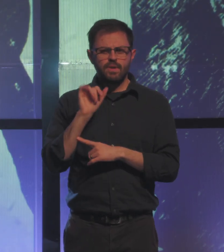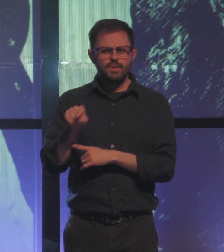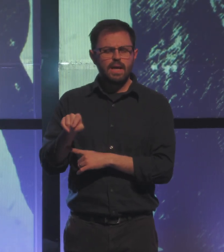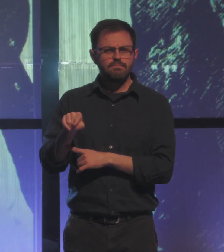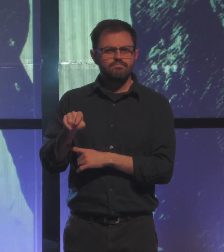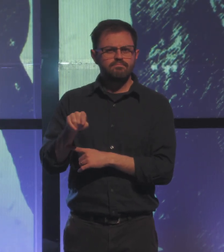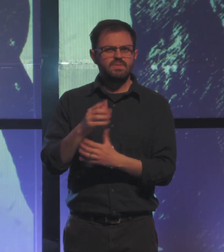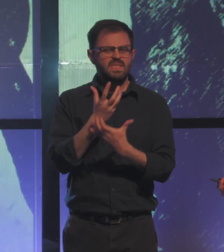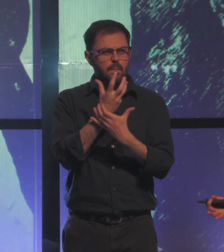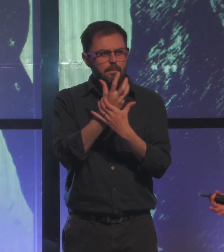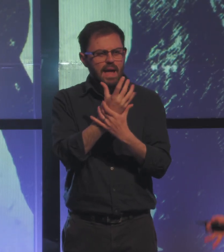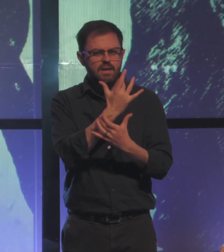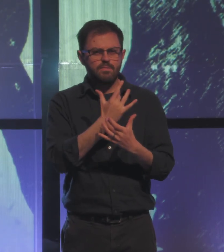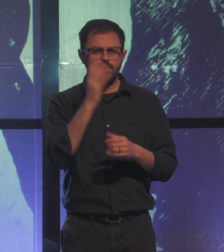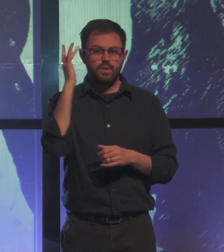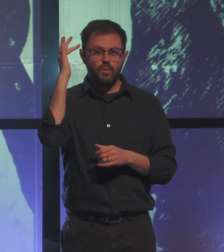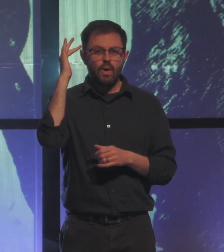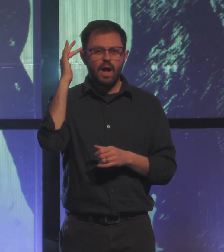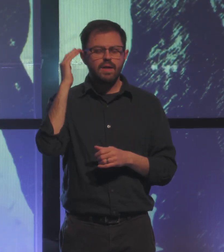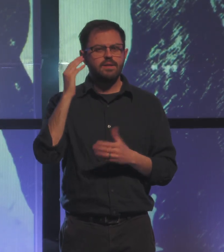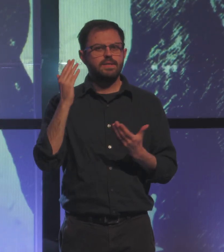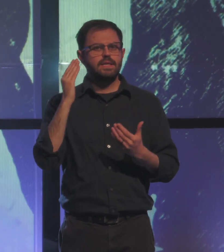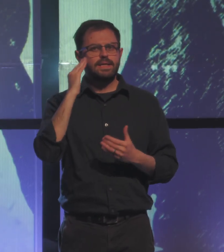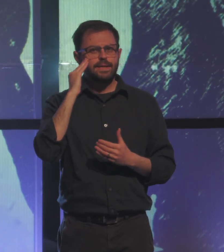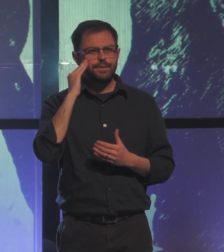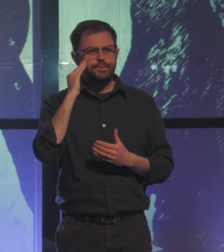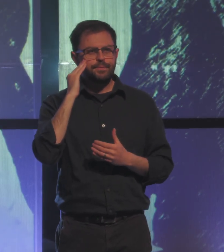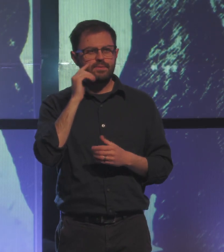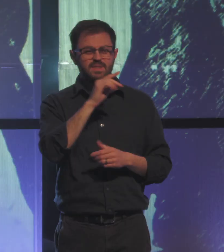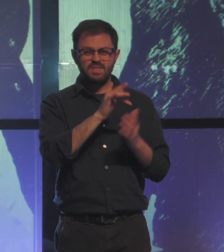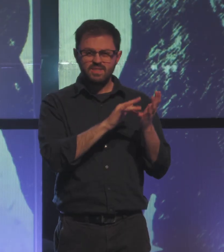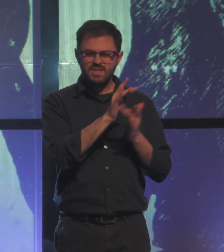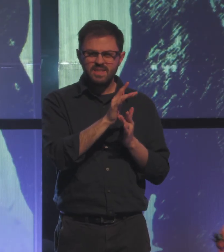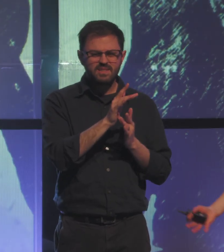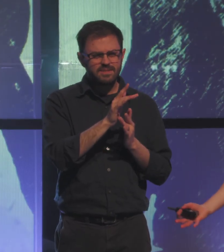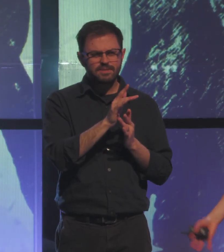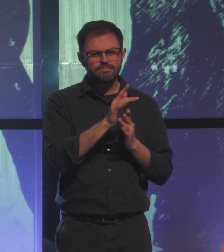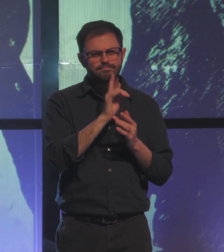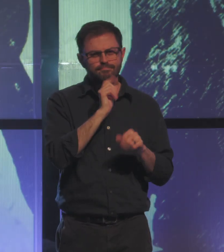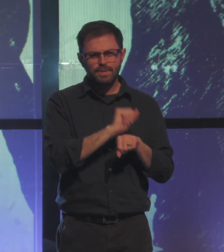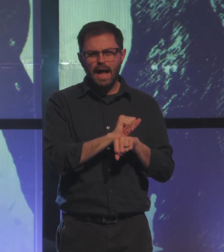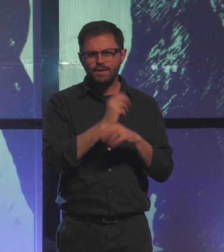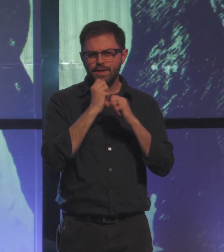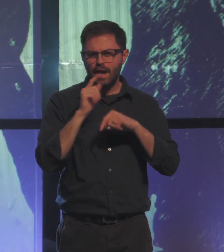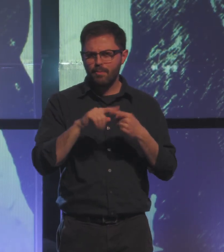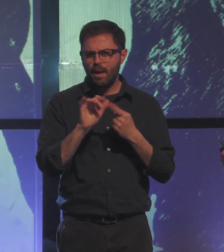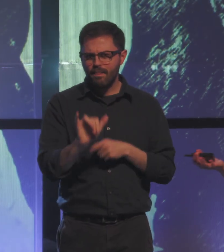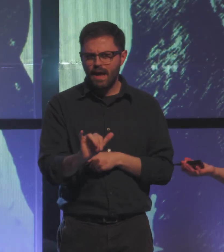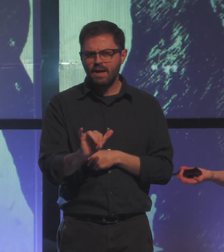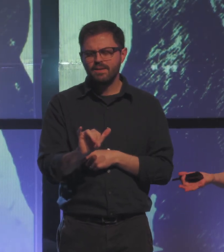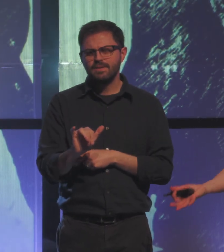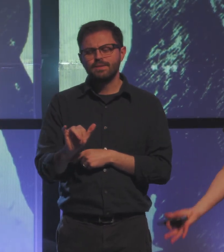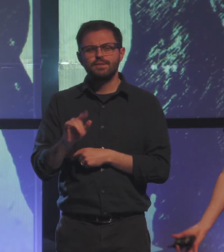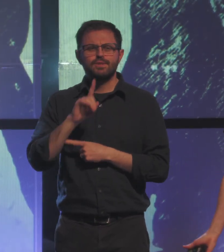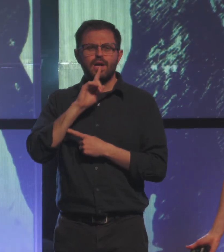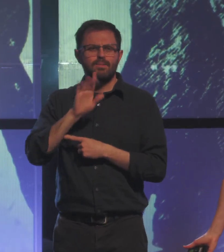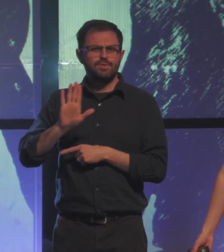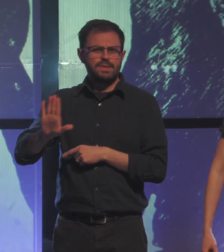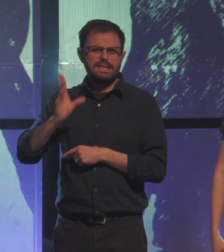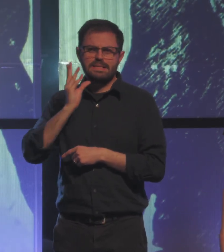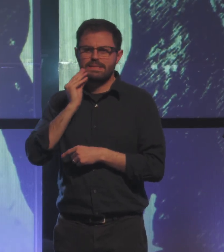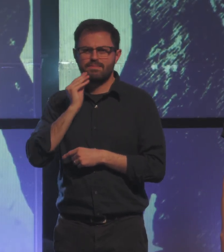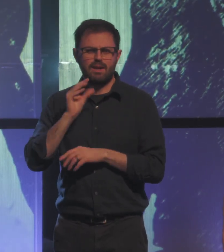because he knew that Jesus would actually care. I'm sure he was probably pretty used to those around him